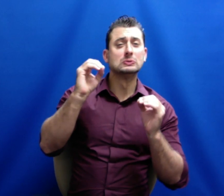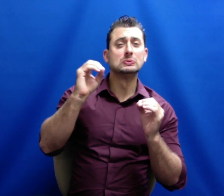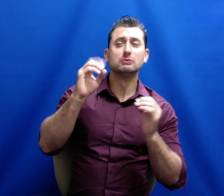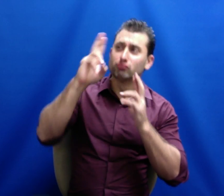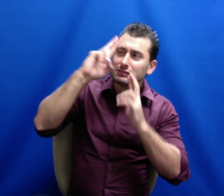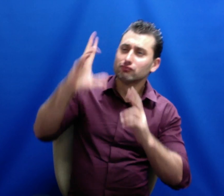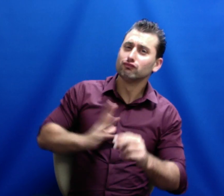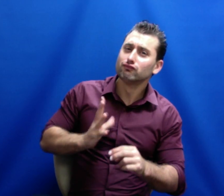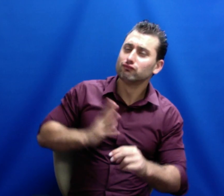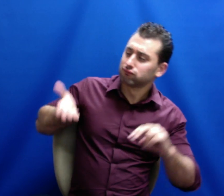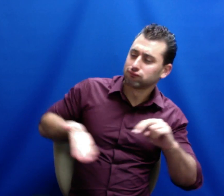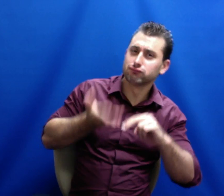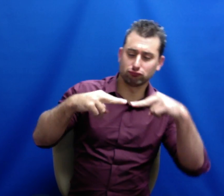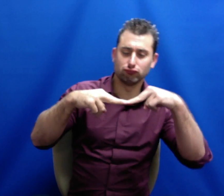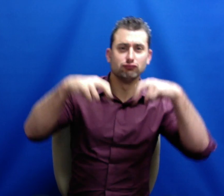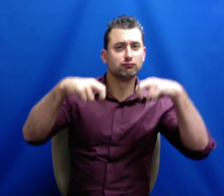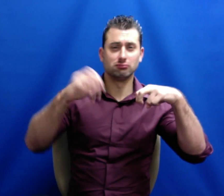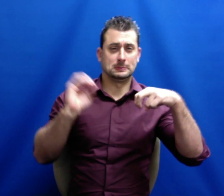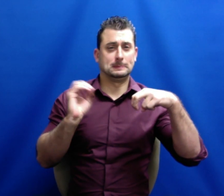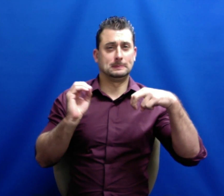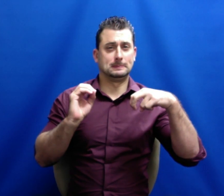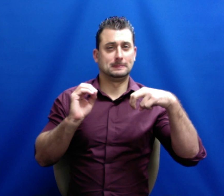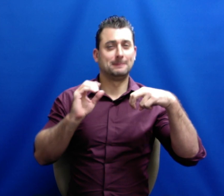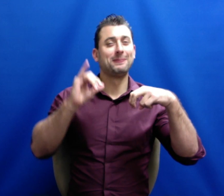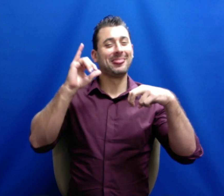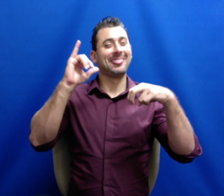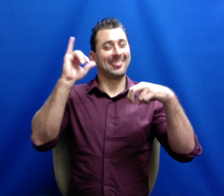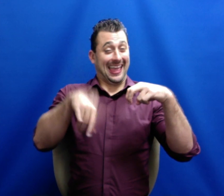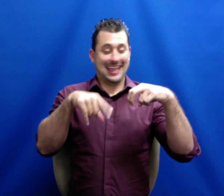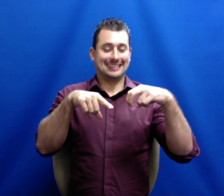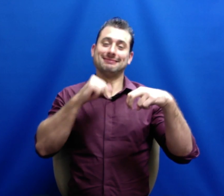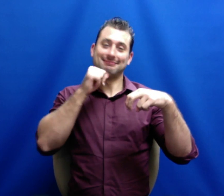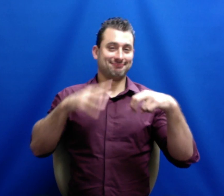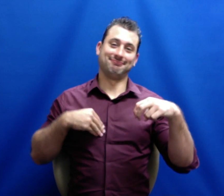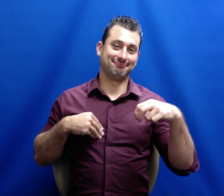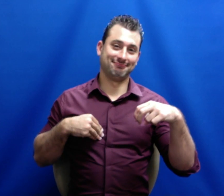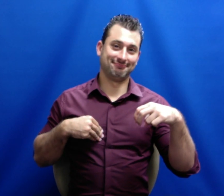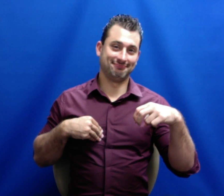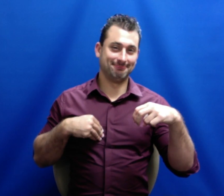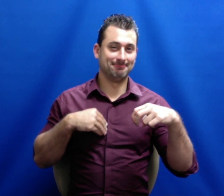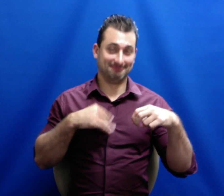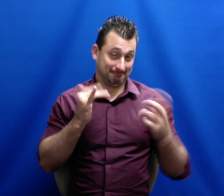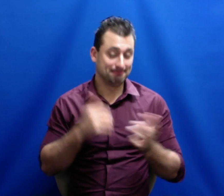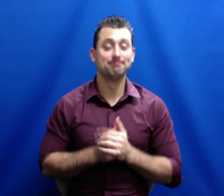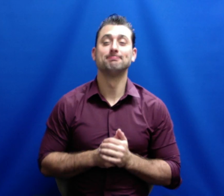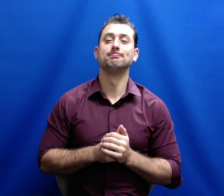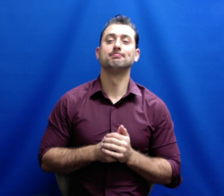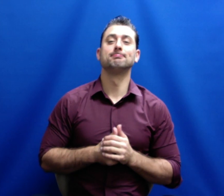But ignoring the older woman is disrespectful. They could have just very simply moved their legs, and that's really not acceptable as